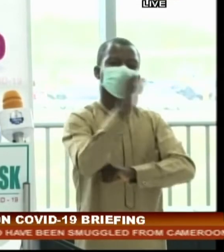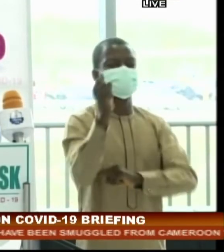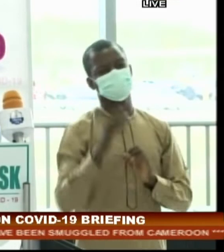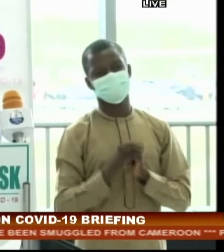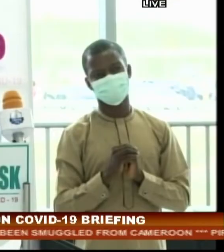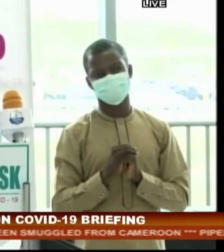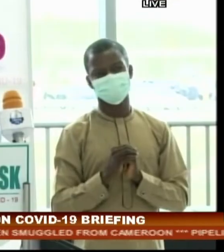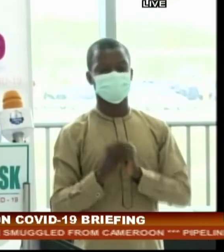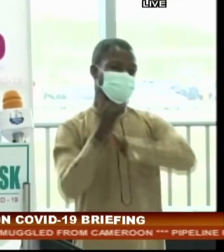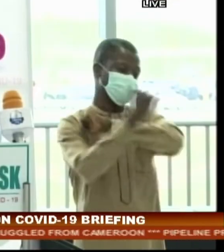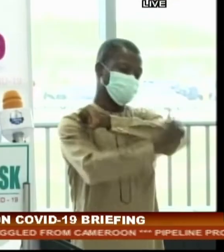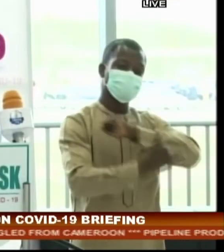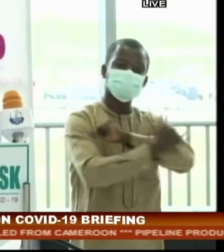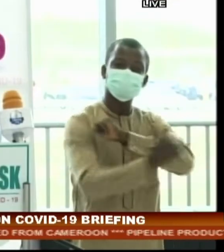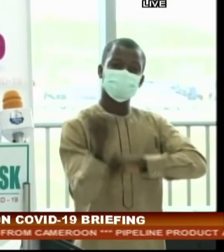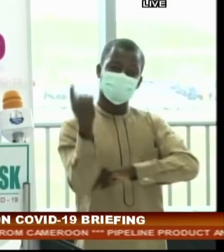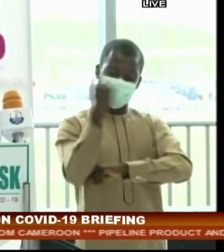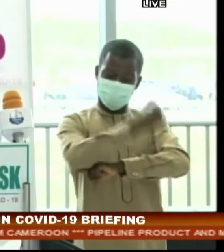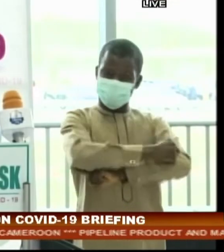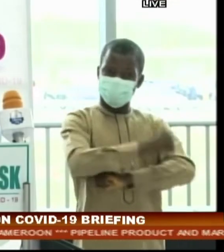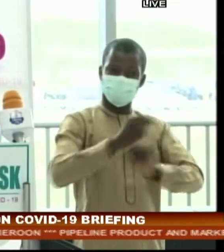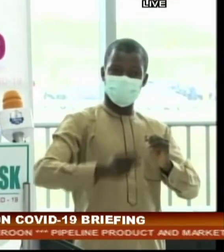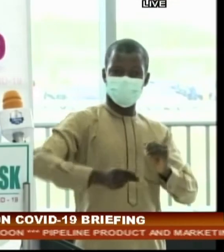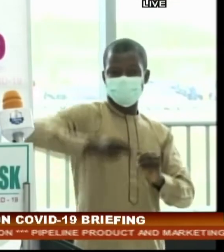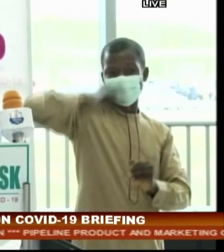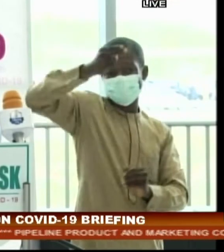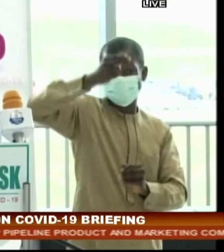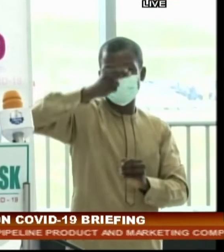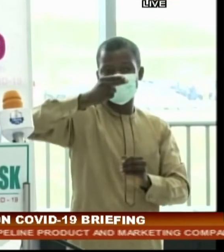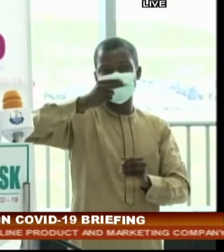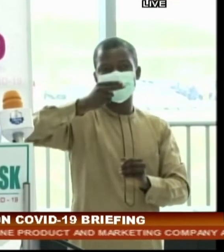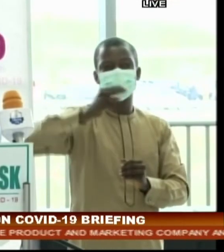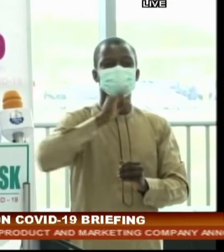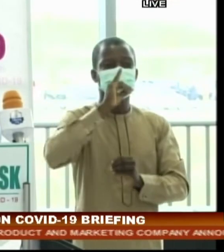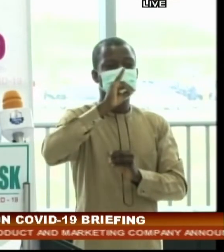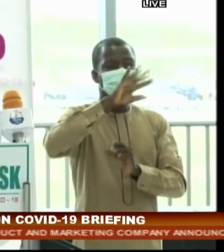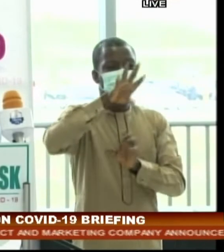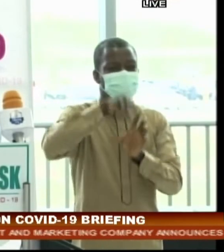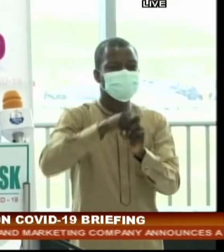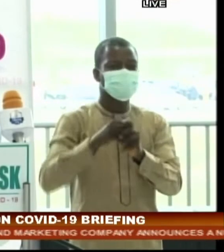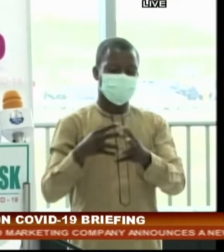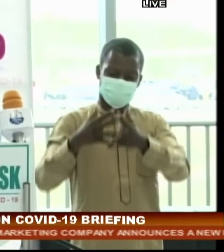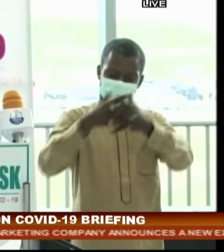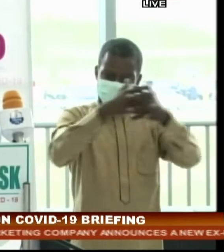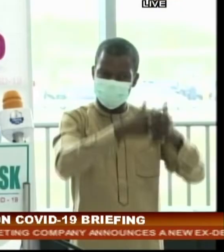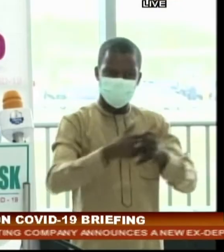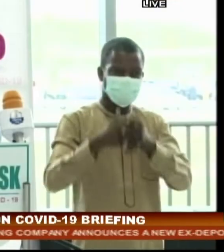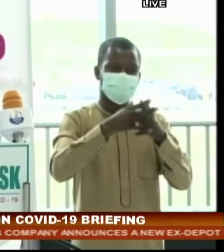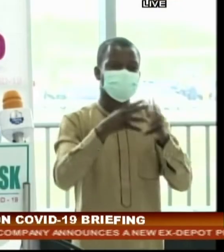The countries today that top the global disease burden include the United States of America with